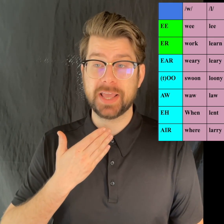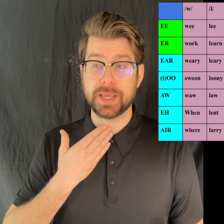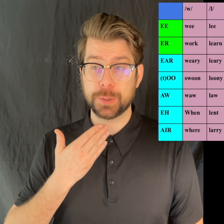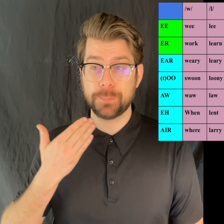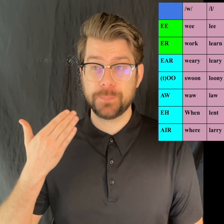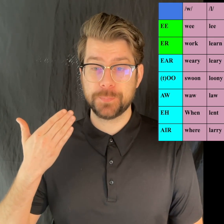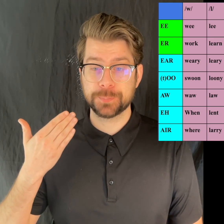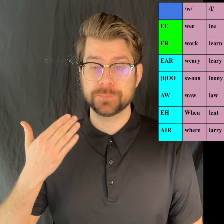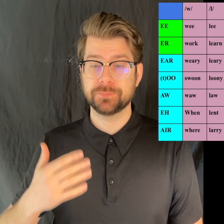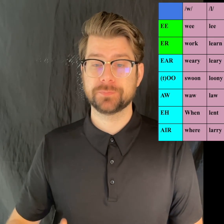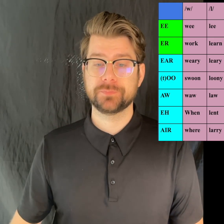shame,